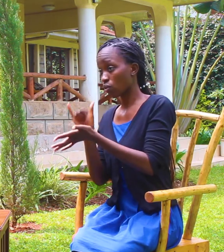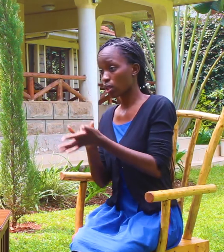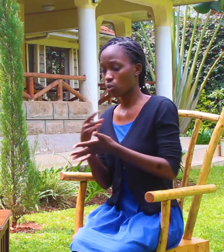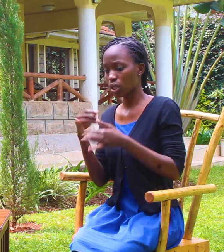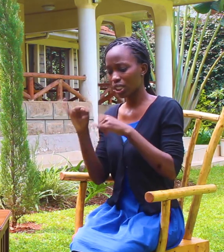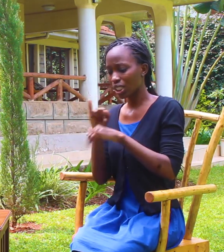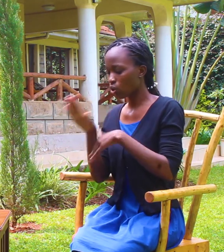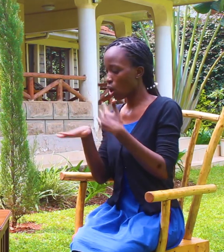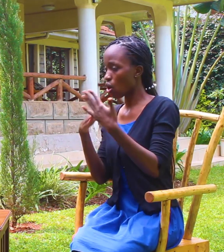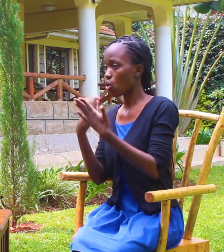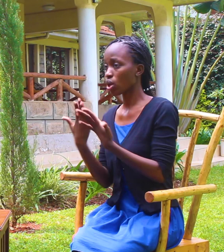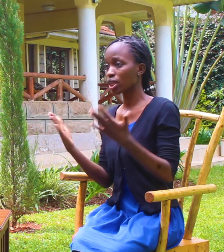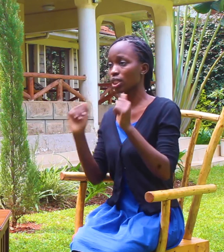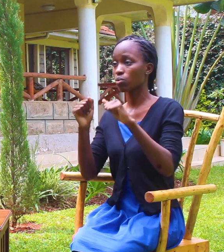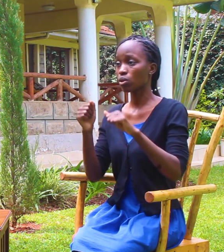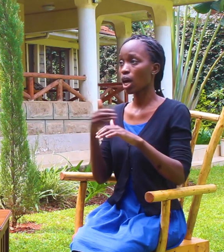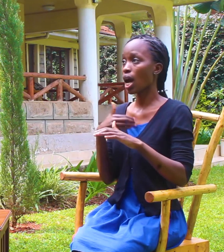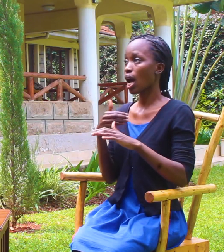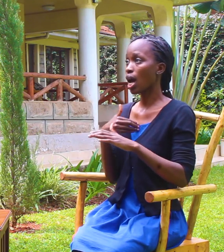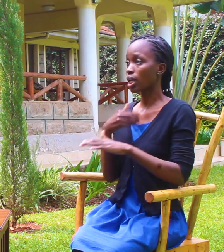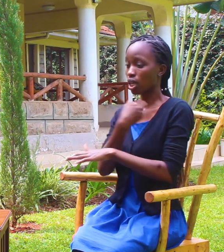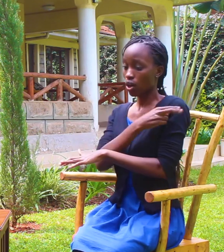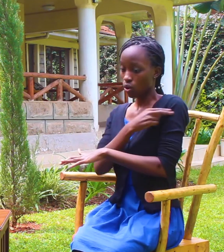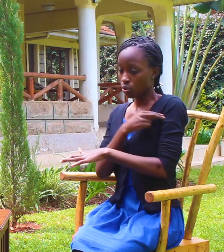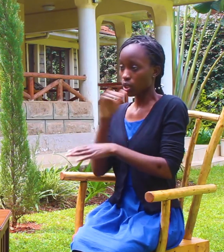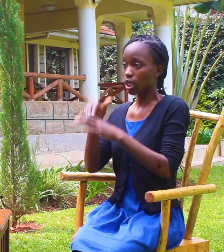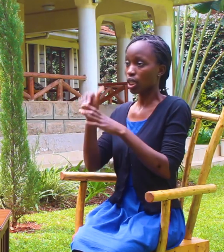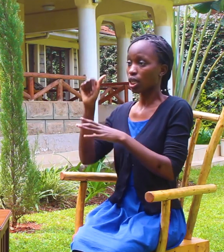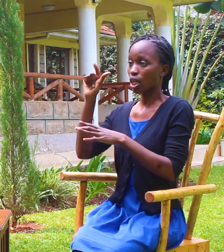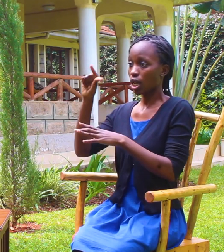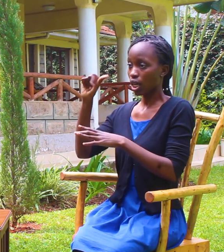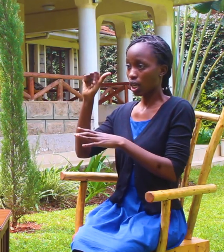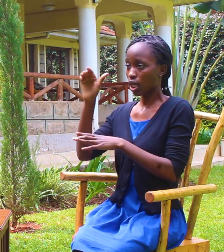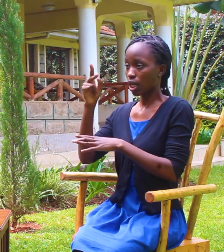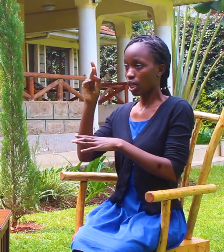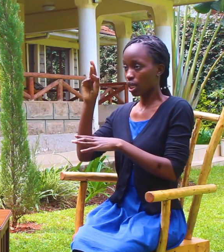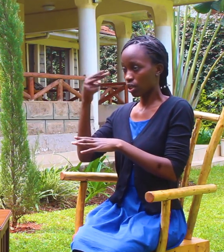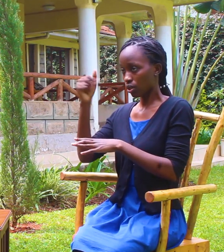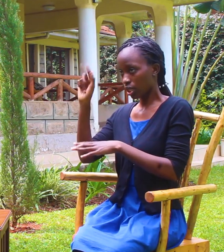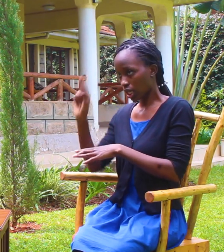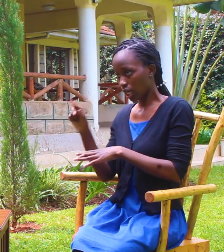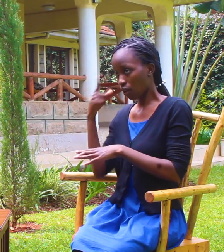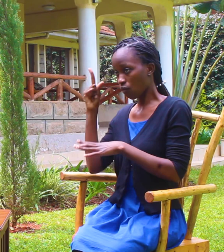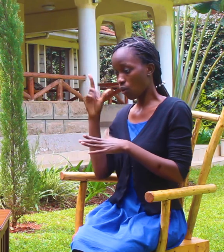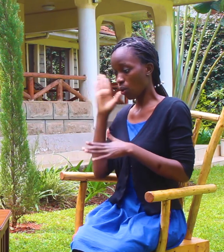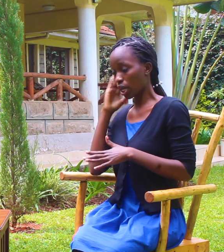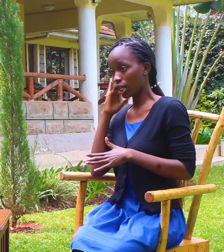can. There was a unit in Aga Khan for the hearing loss. They could not do anything.